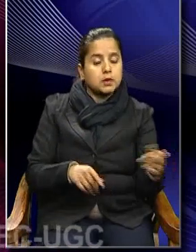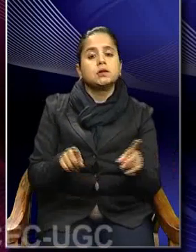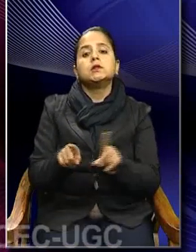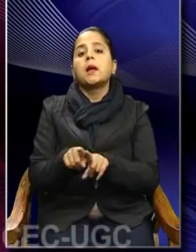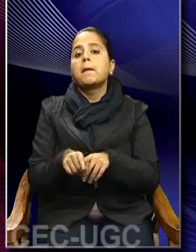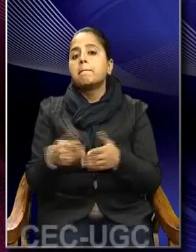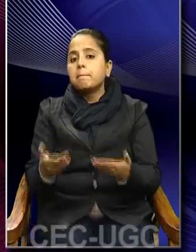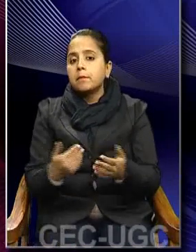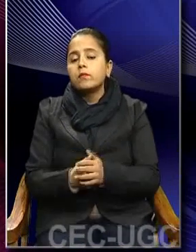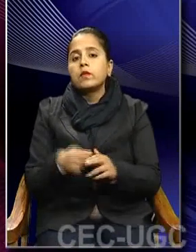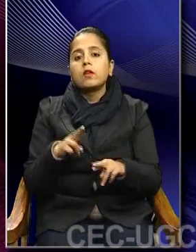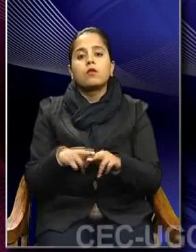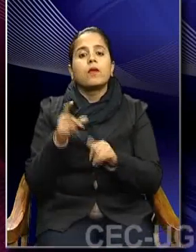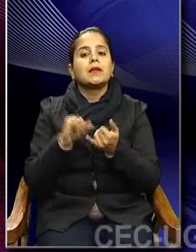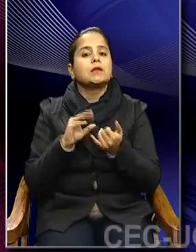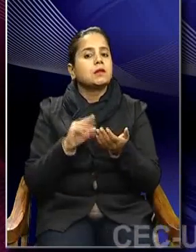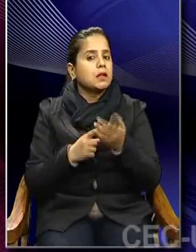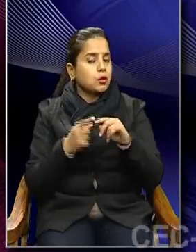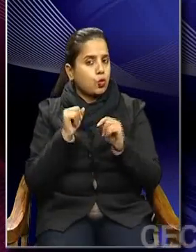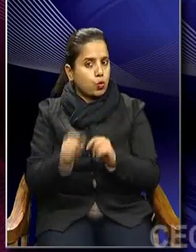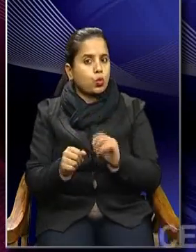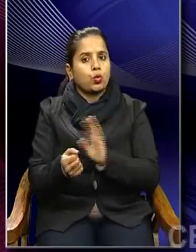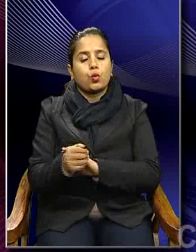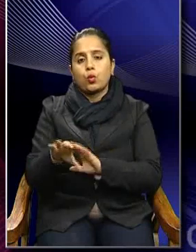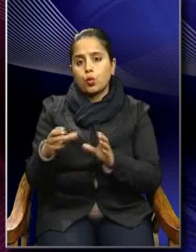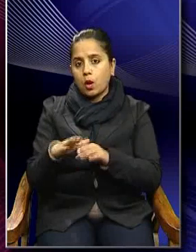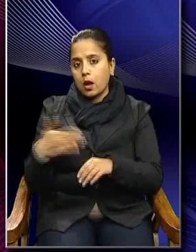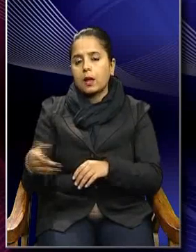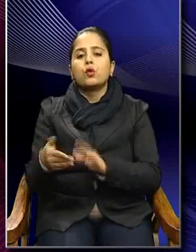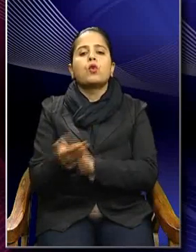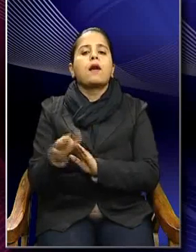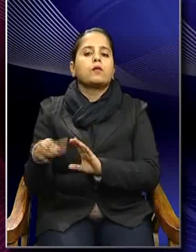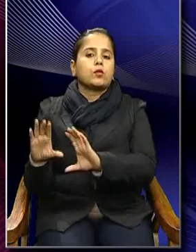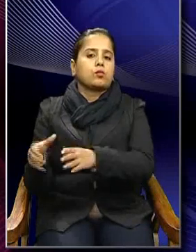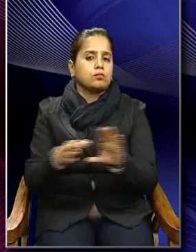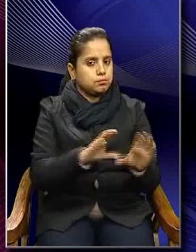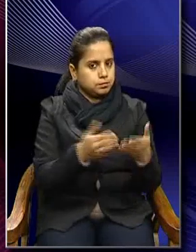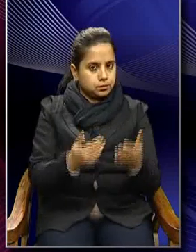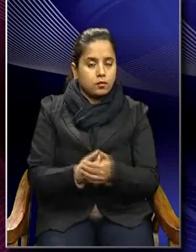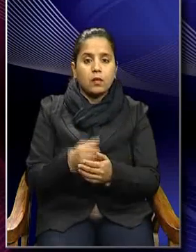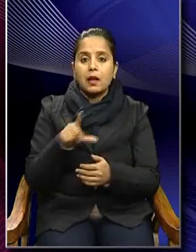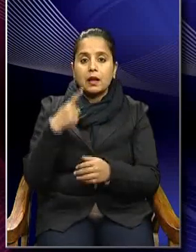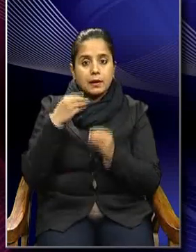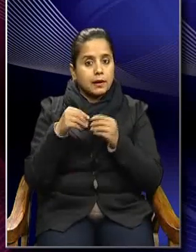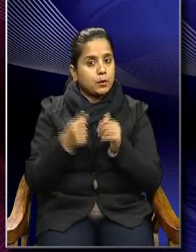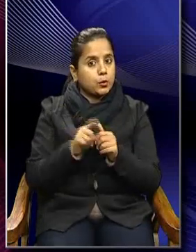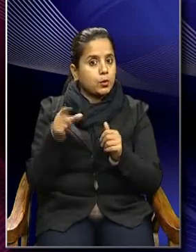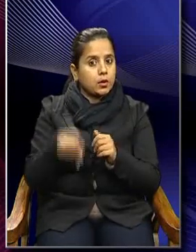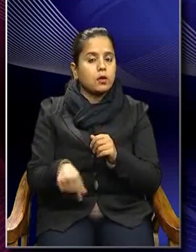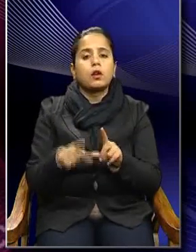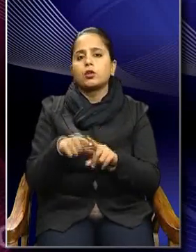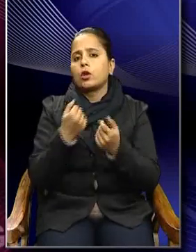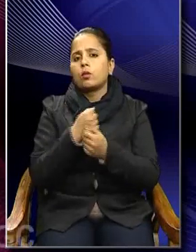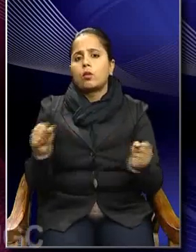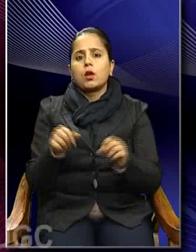as the fascist regimes belonging to the right-wing politics. So, liberal democracy emerged from